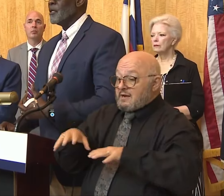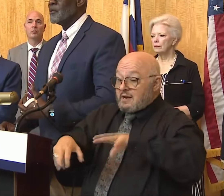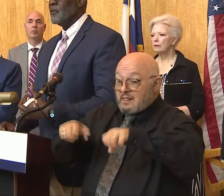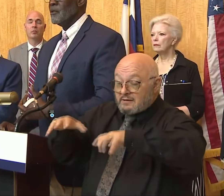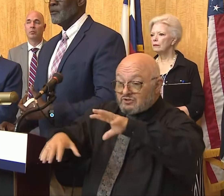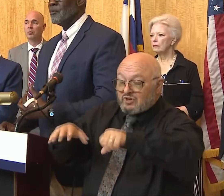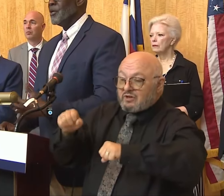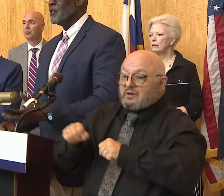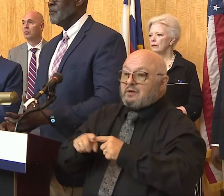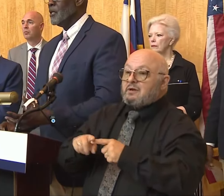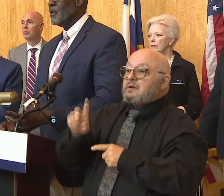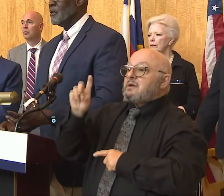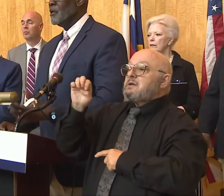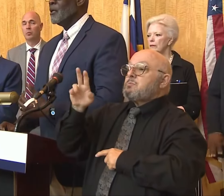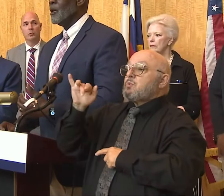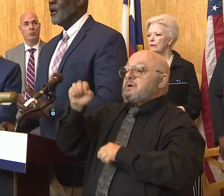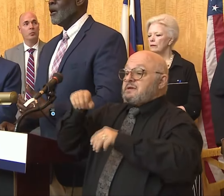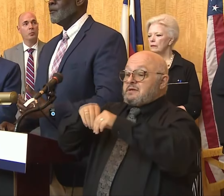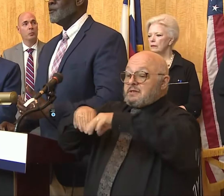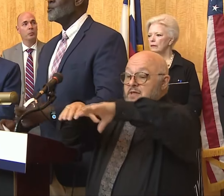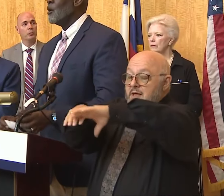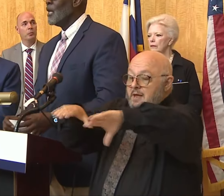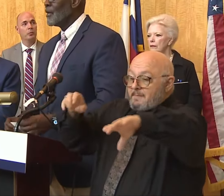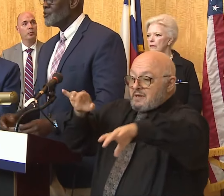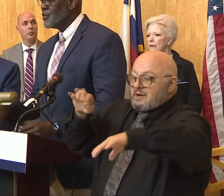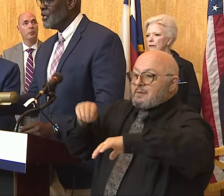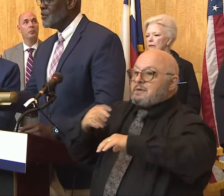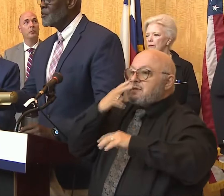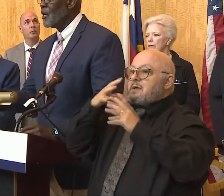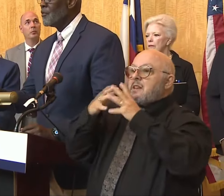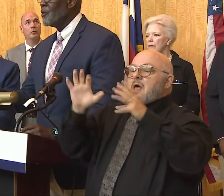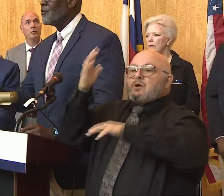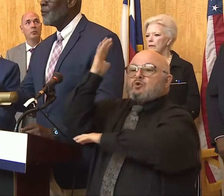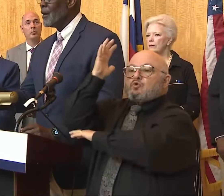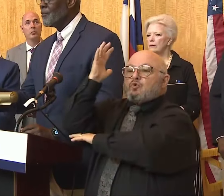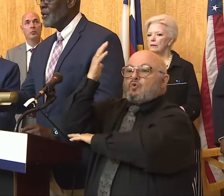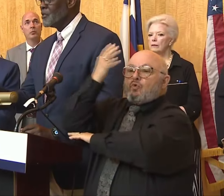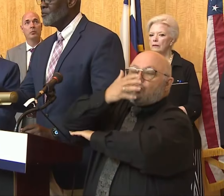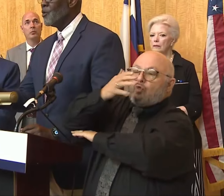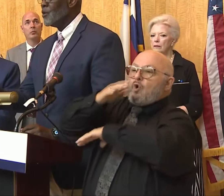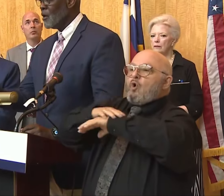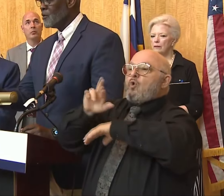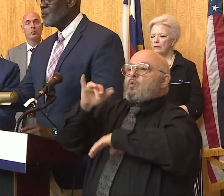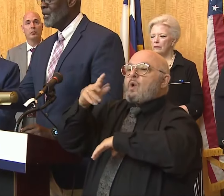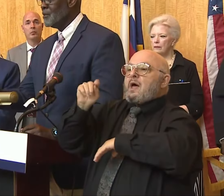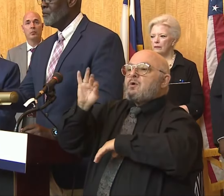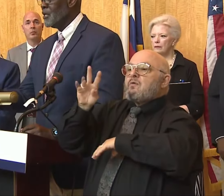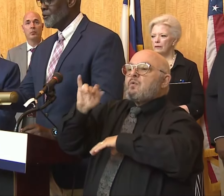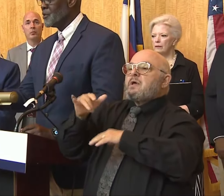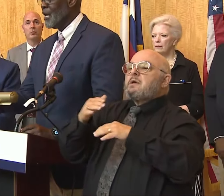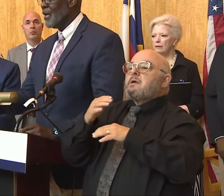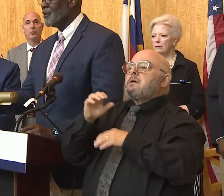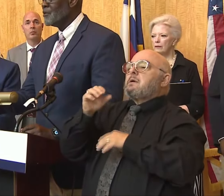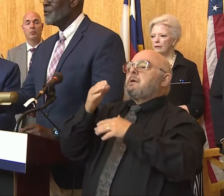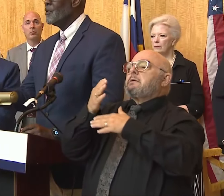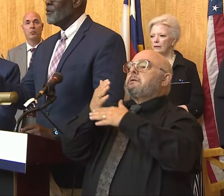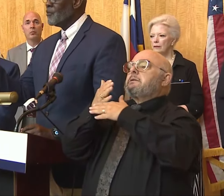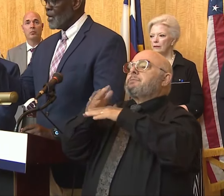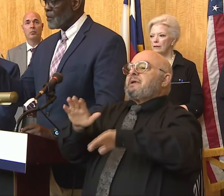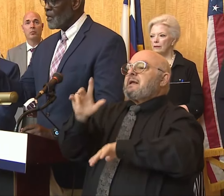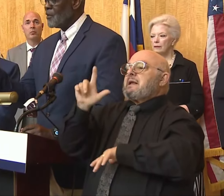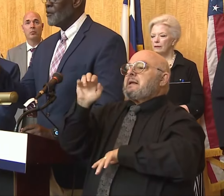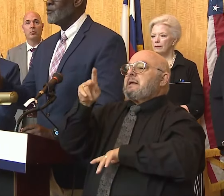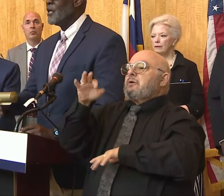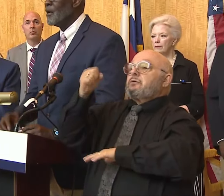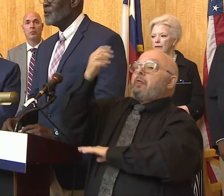They're addressing debris in the median. You saw a lot of trees on the right of ways, what we call split leaners and hangers. We